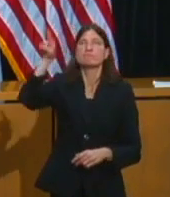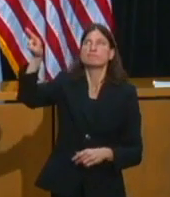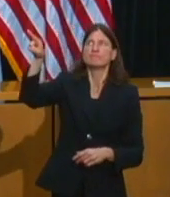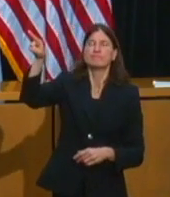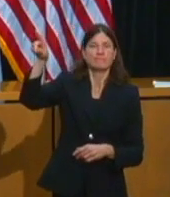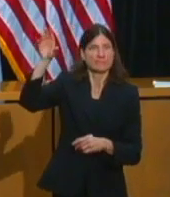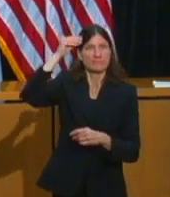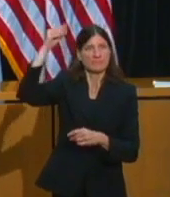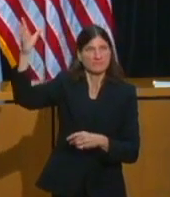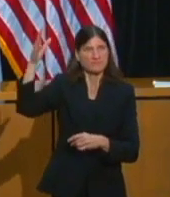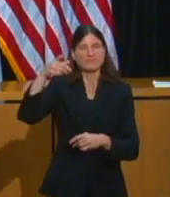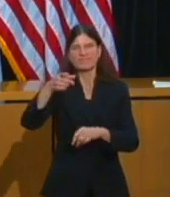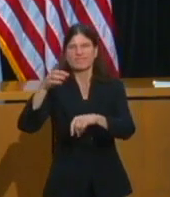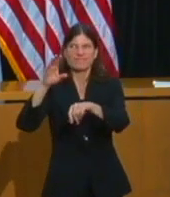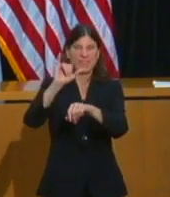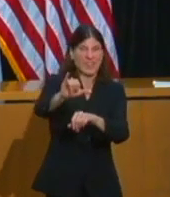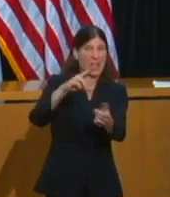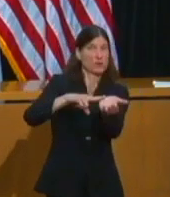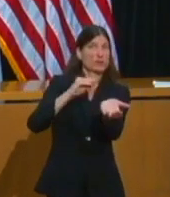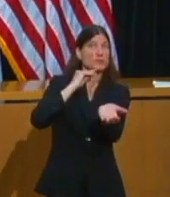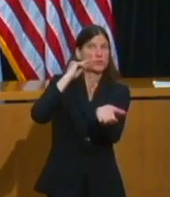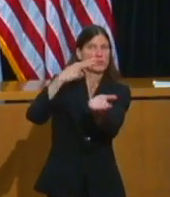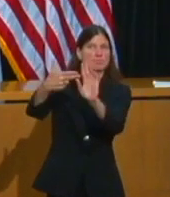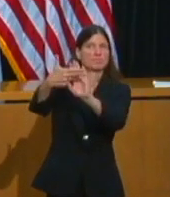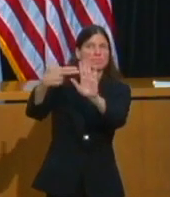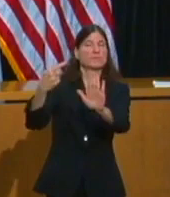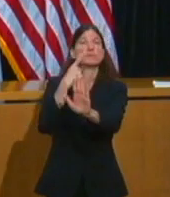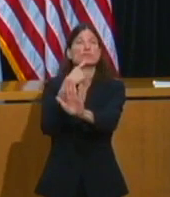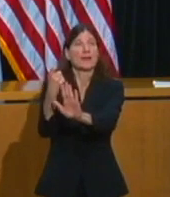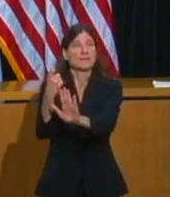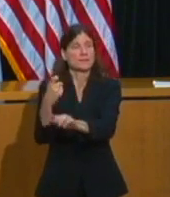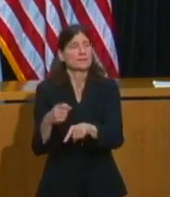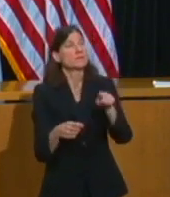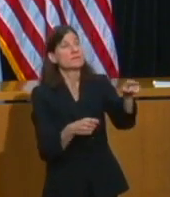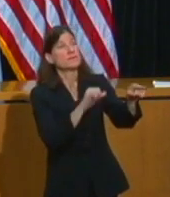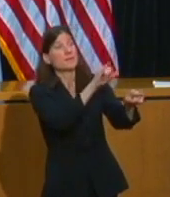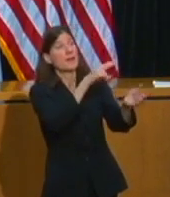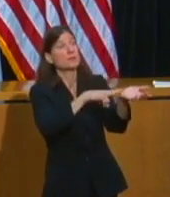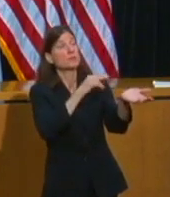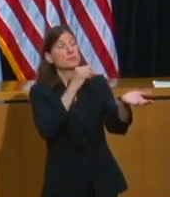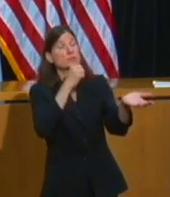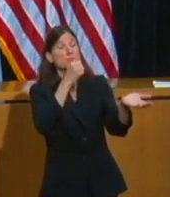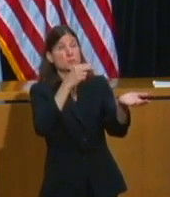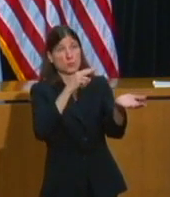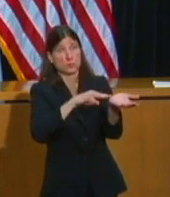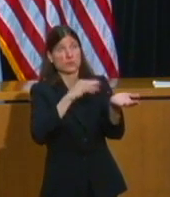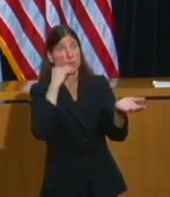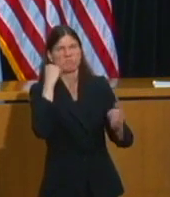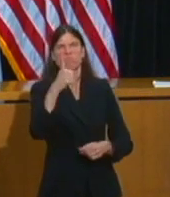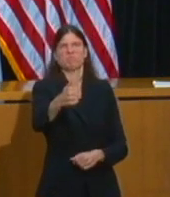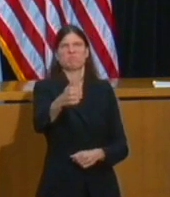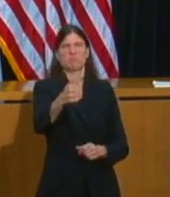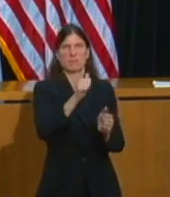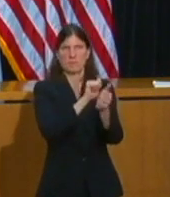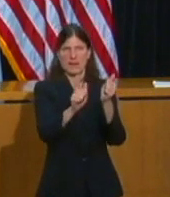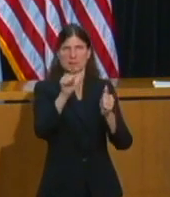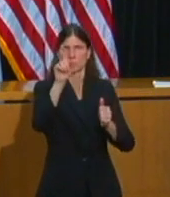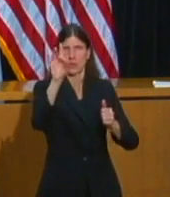We required, as you know, all nursing homes also had to test